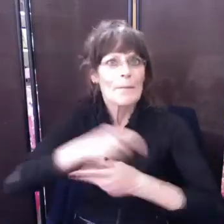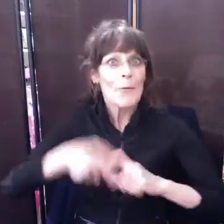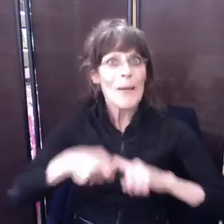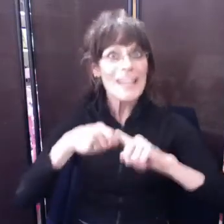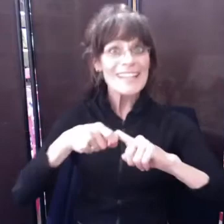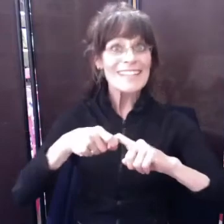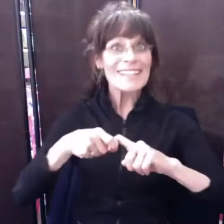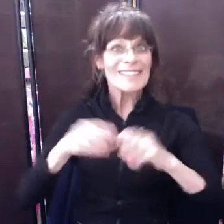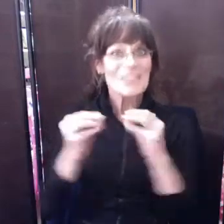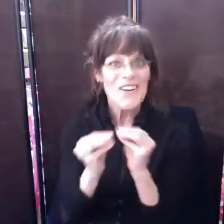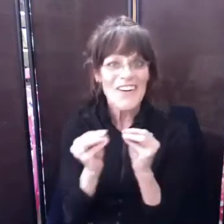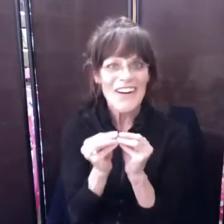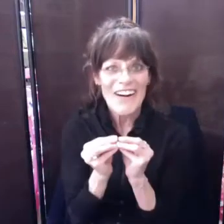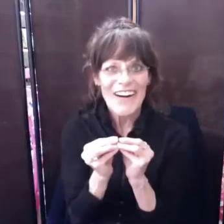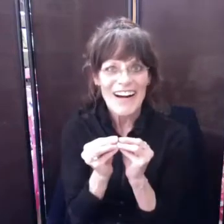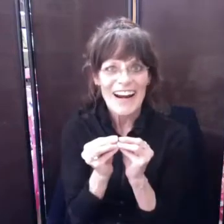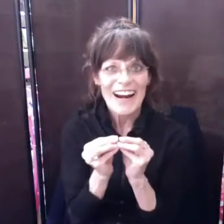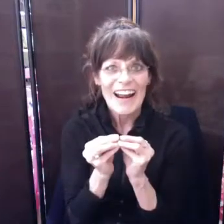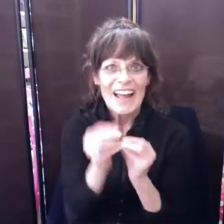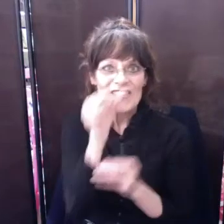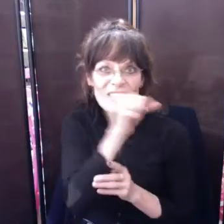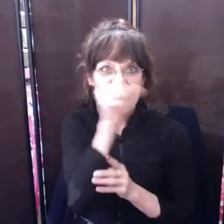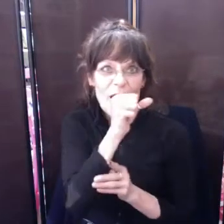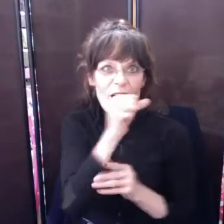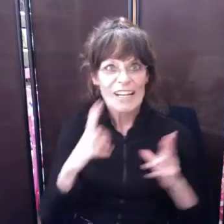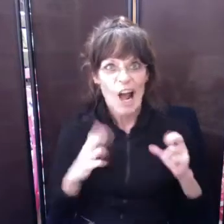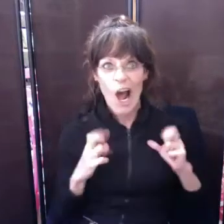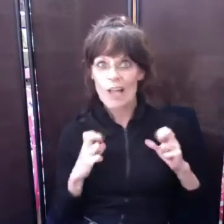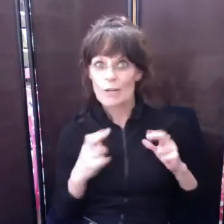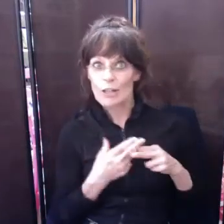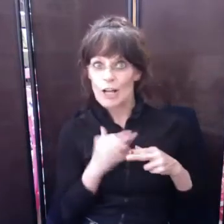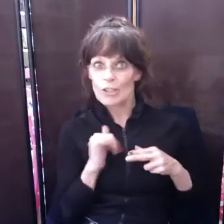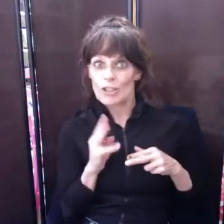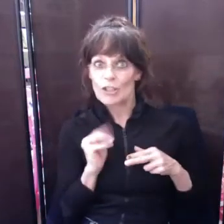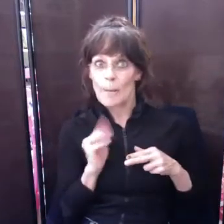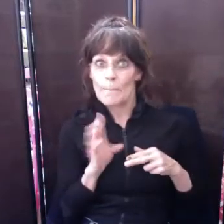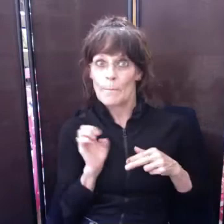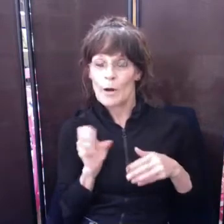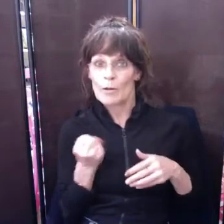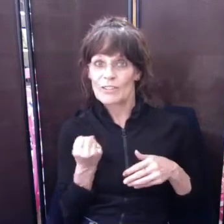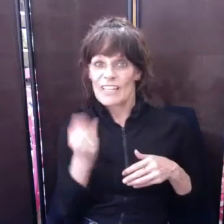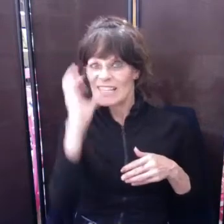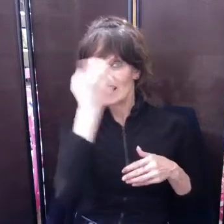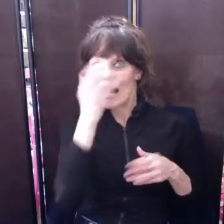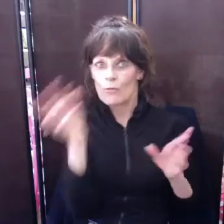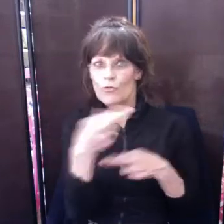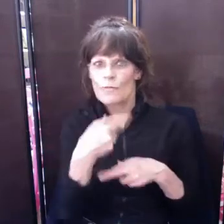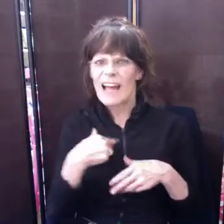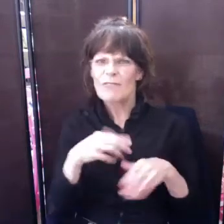better. There is a bar in Hollywood called Jumbo's Clown Room. I used to drive by it when I was newly sober and think, shit,